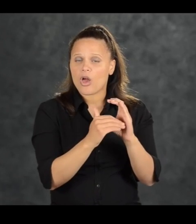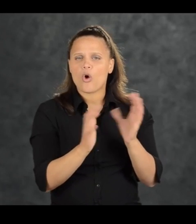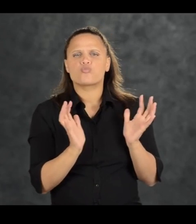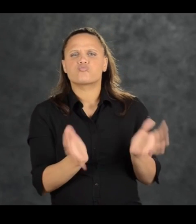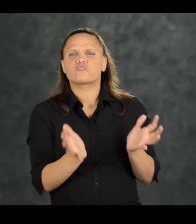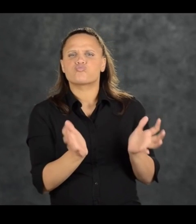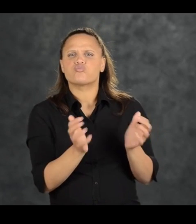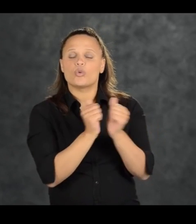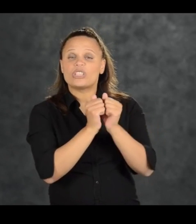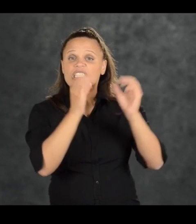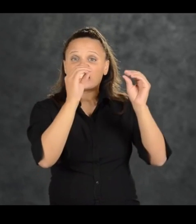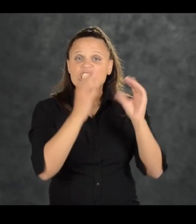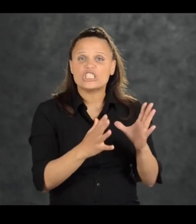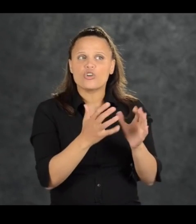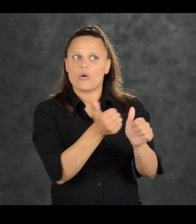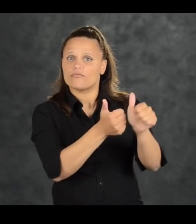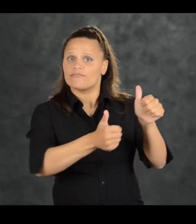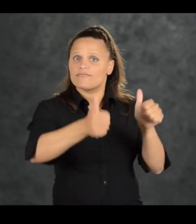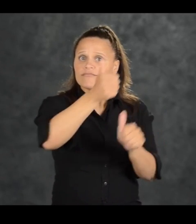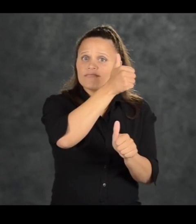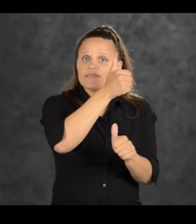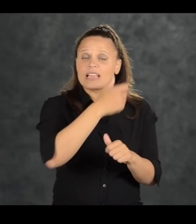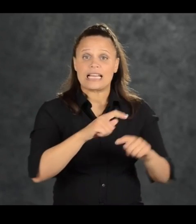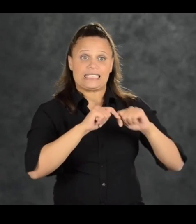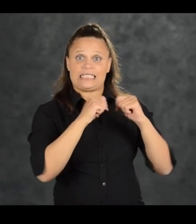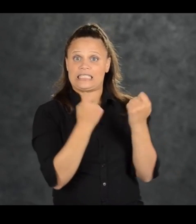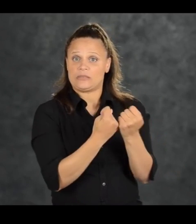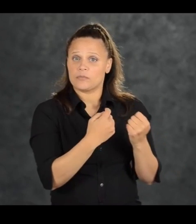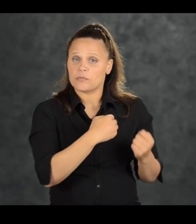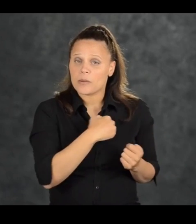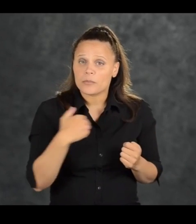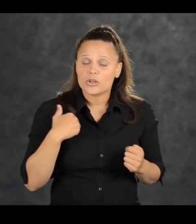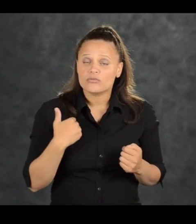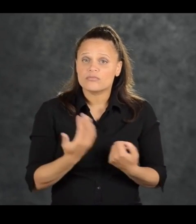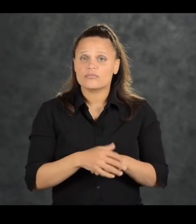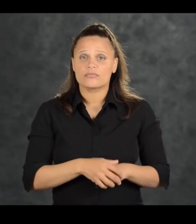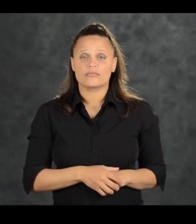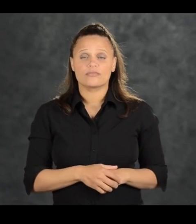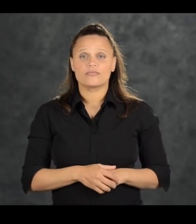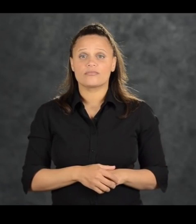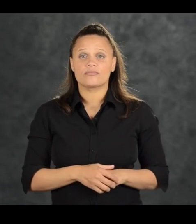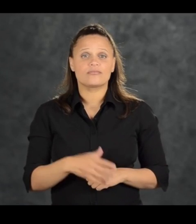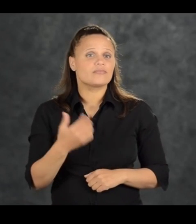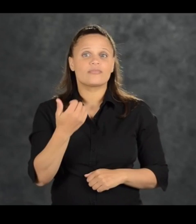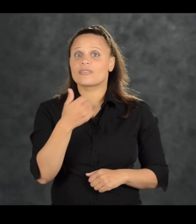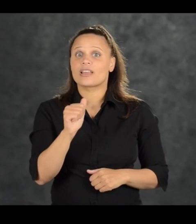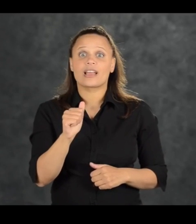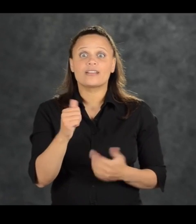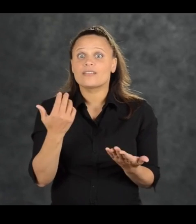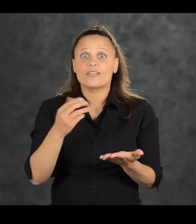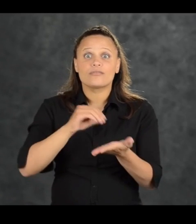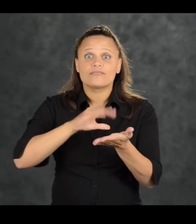written, emails, conversations with teachers or the administration or members of the